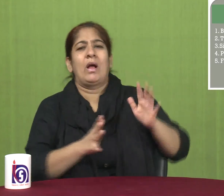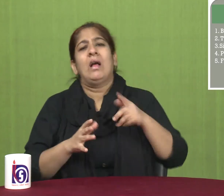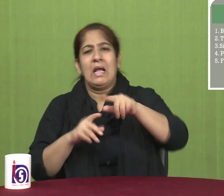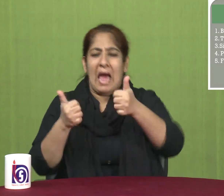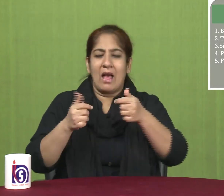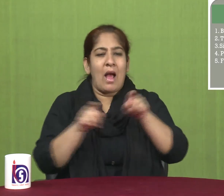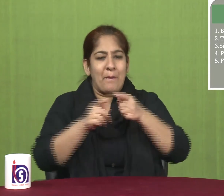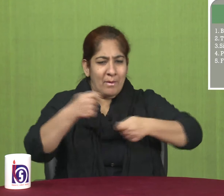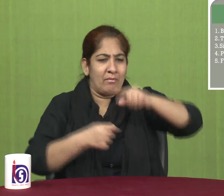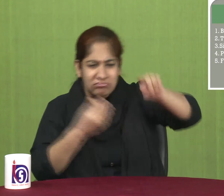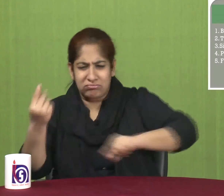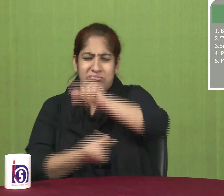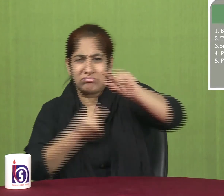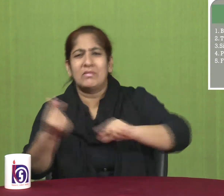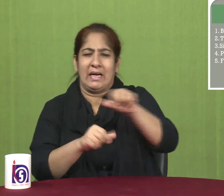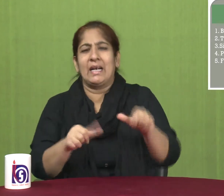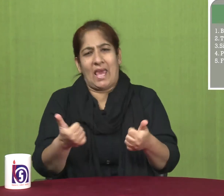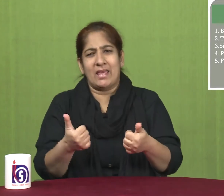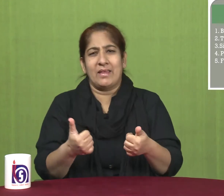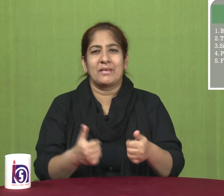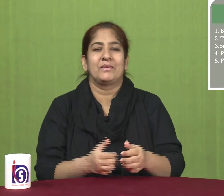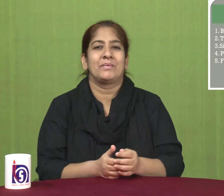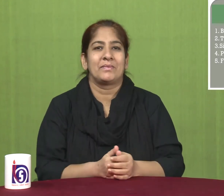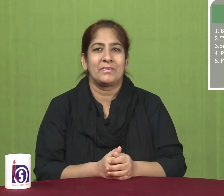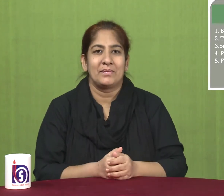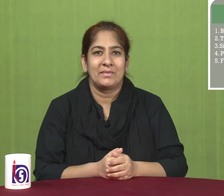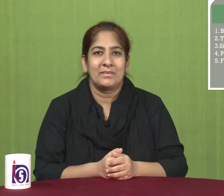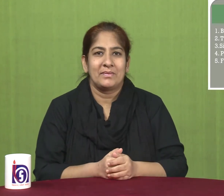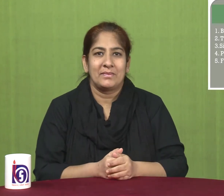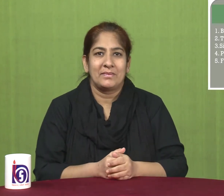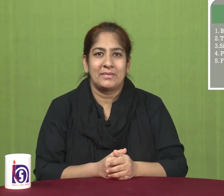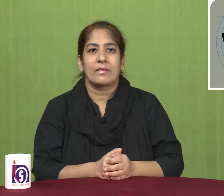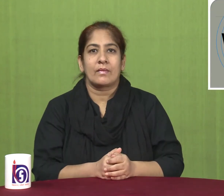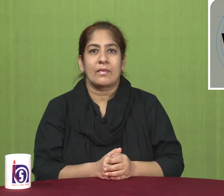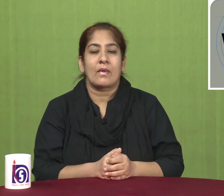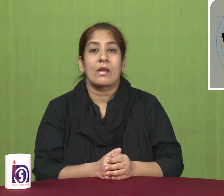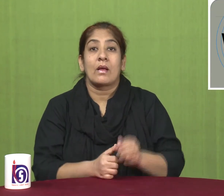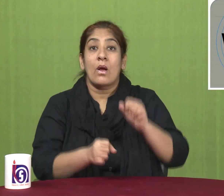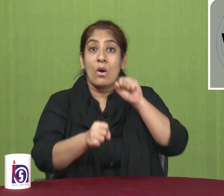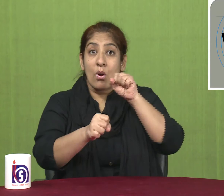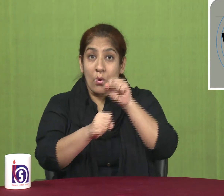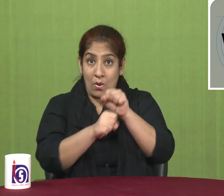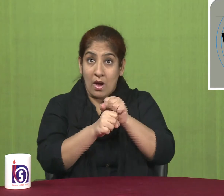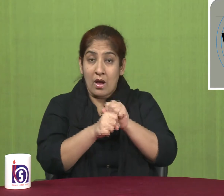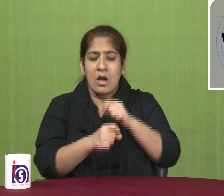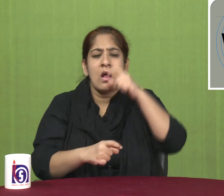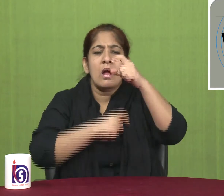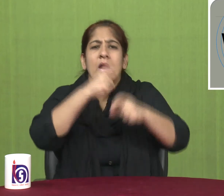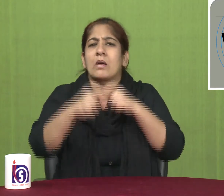like EMI or little payment at many time. Working capital.